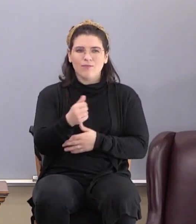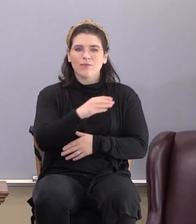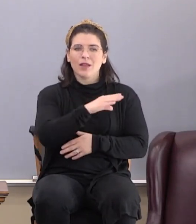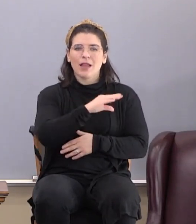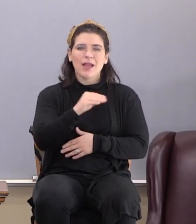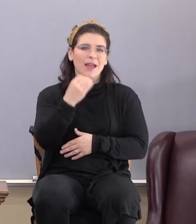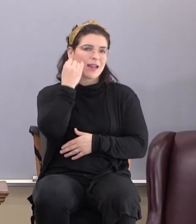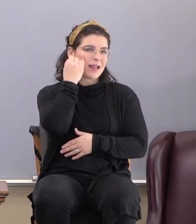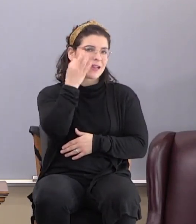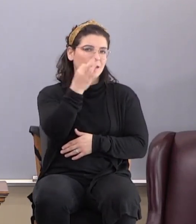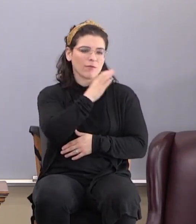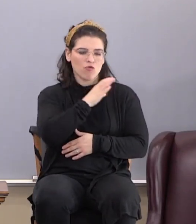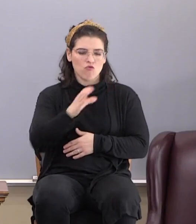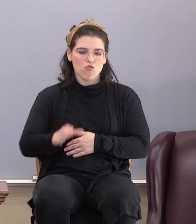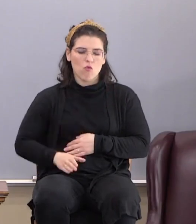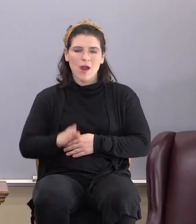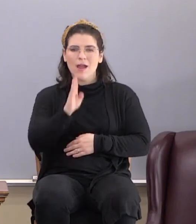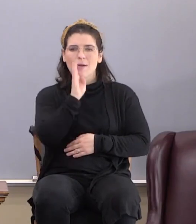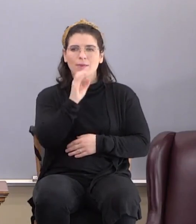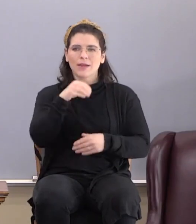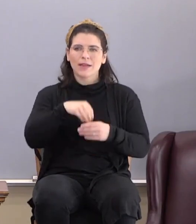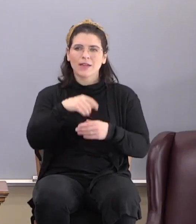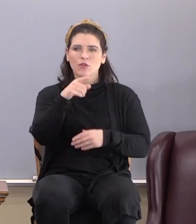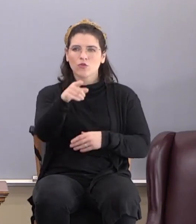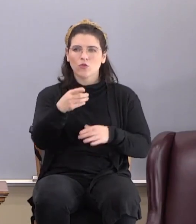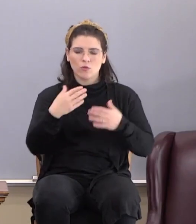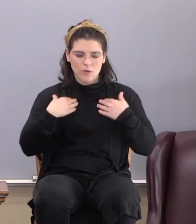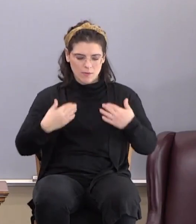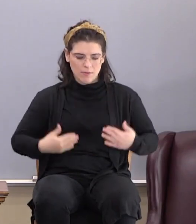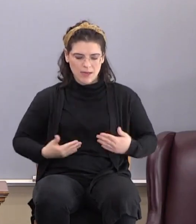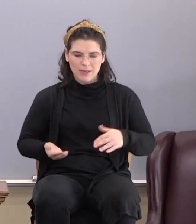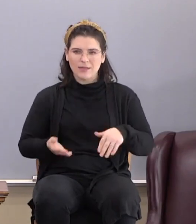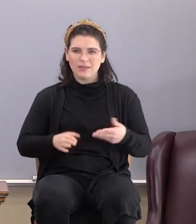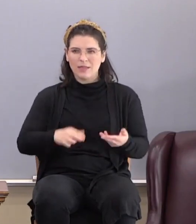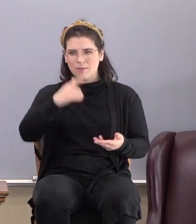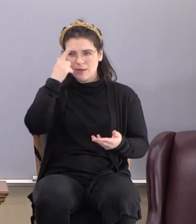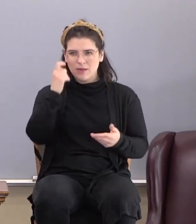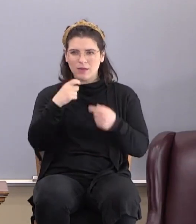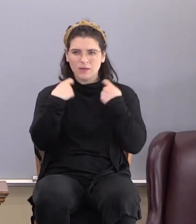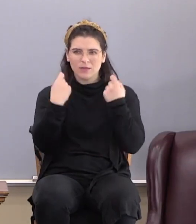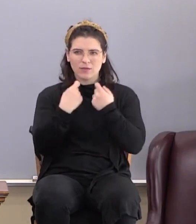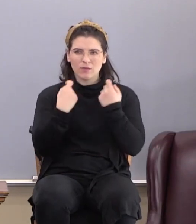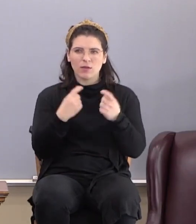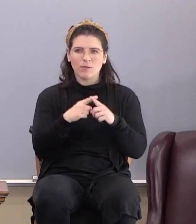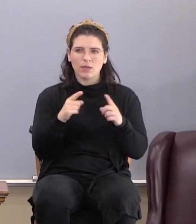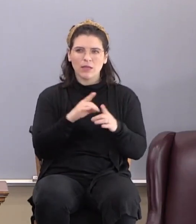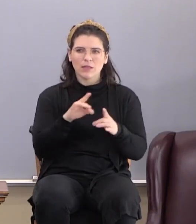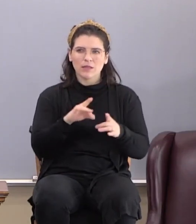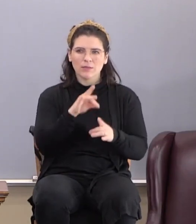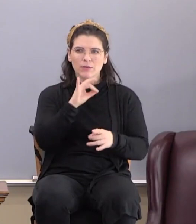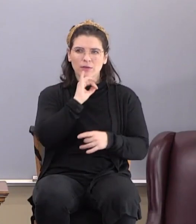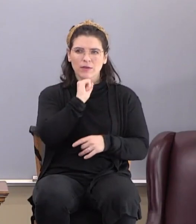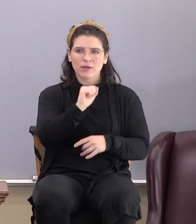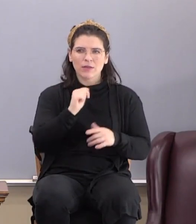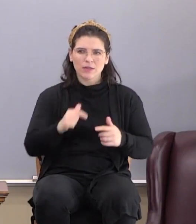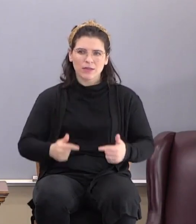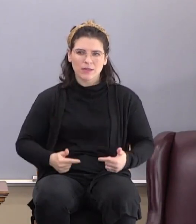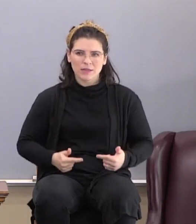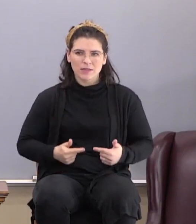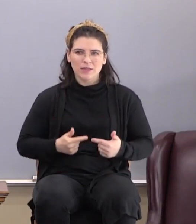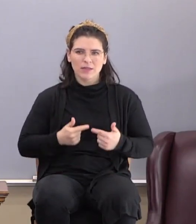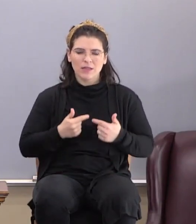Christ be in you, the body is dead because of sin, but the Spirit is